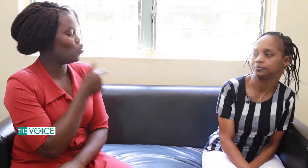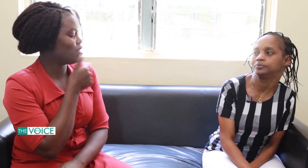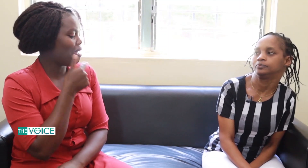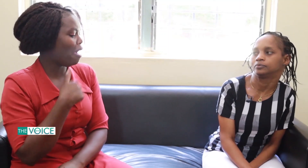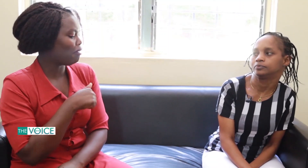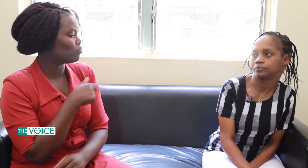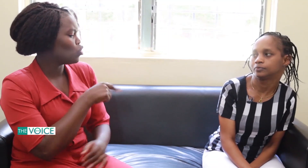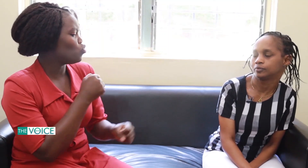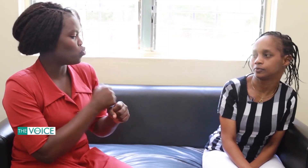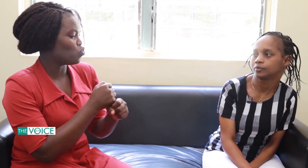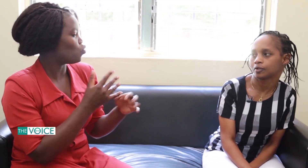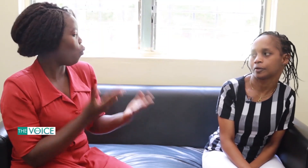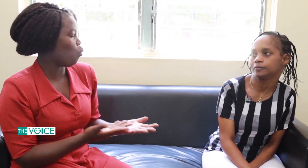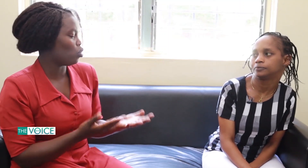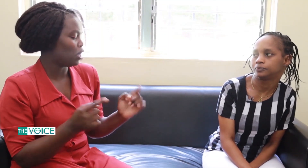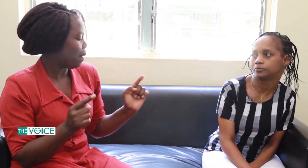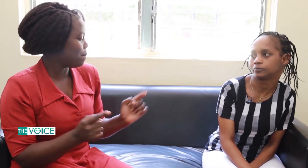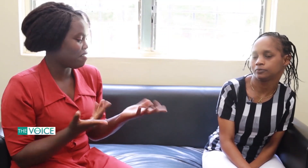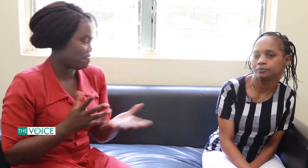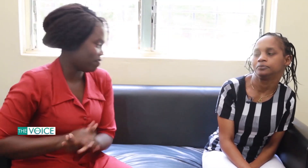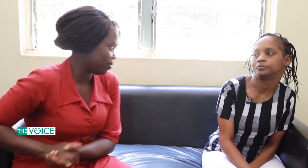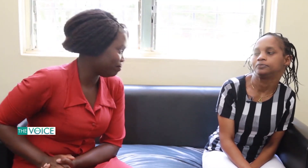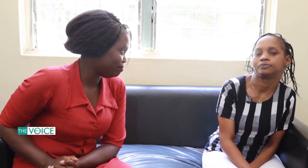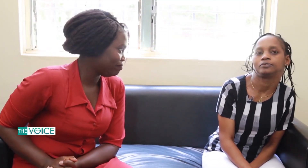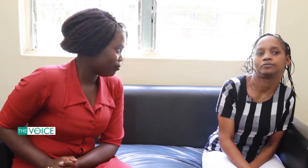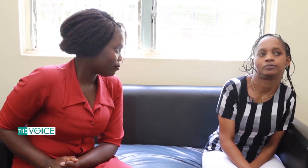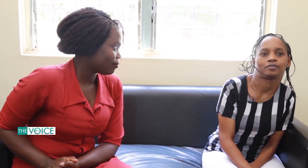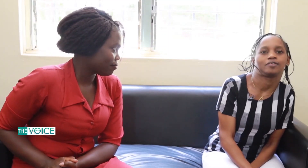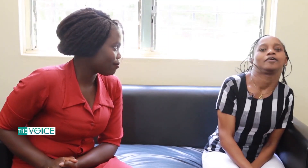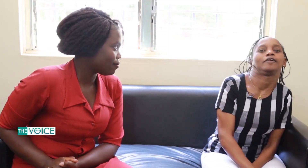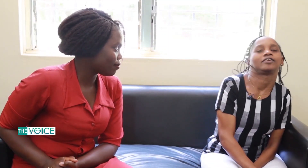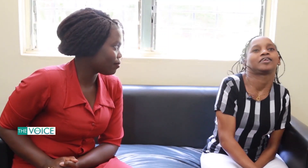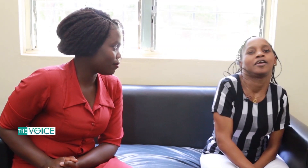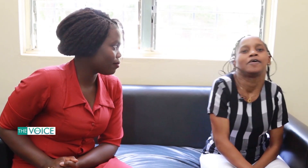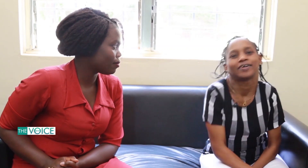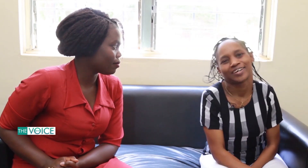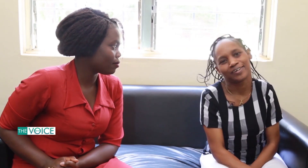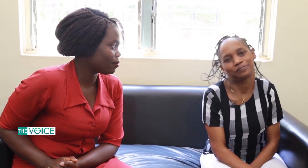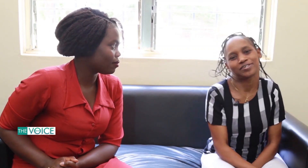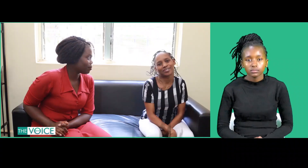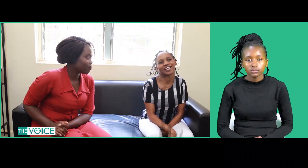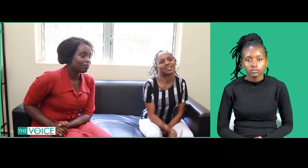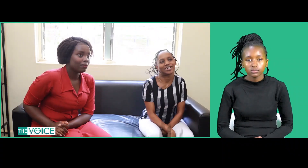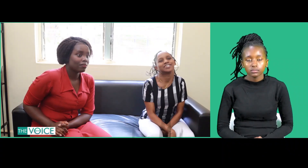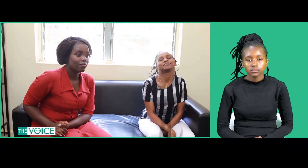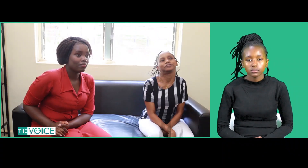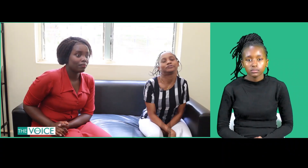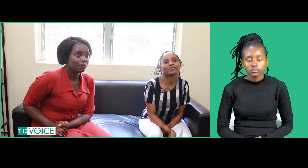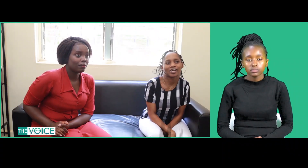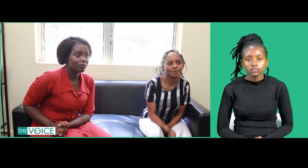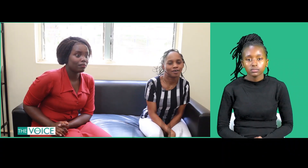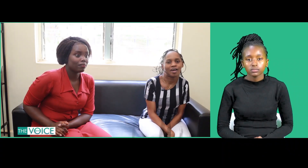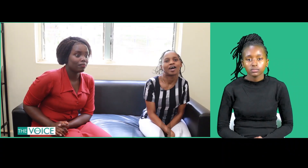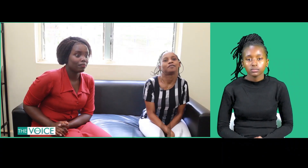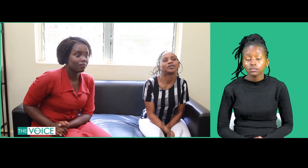name. Tell us what you do in brief. Okay, personally,